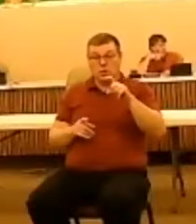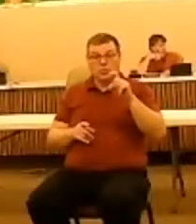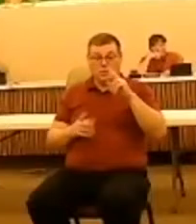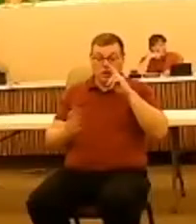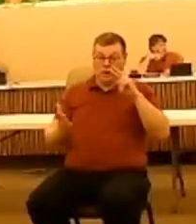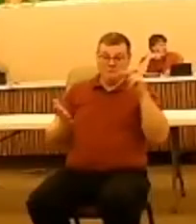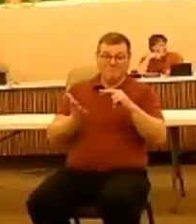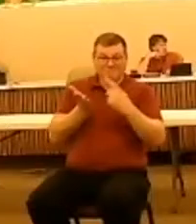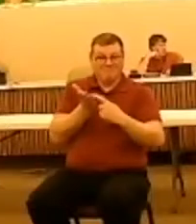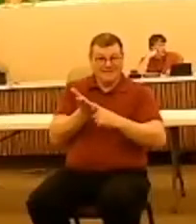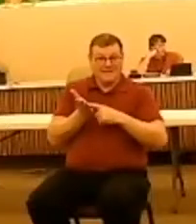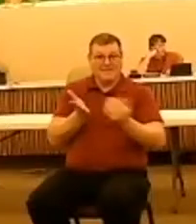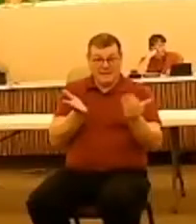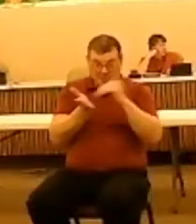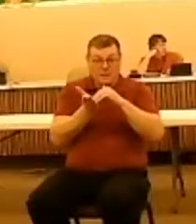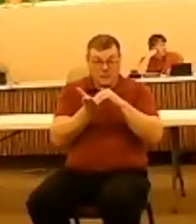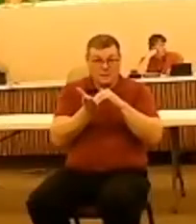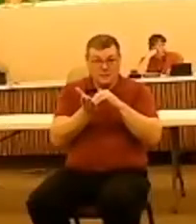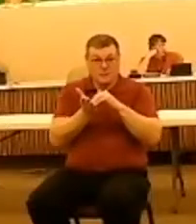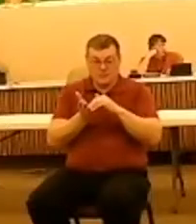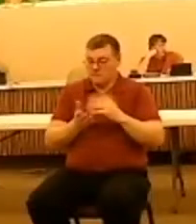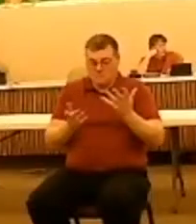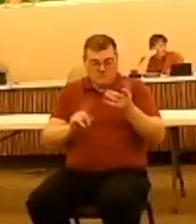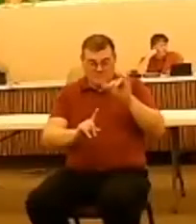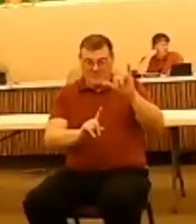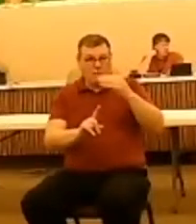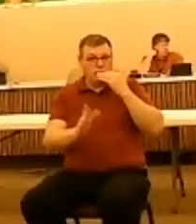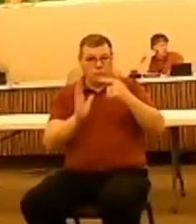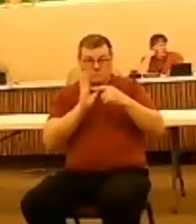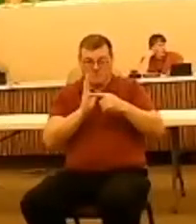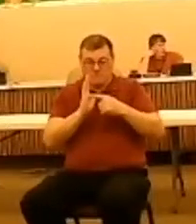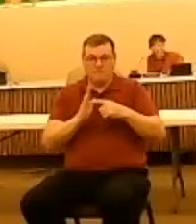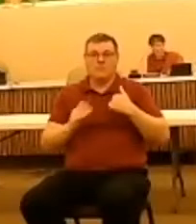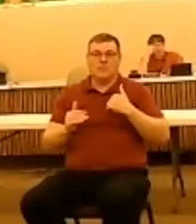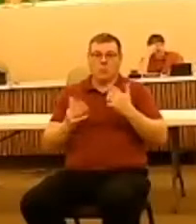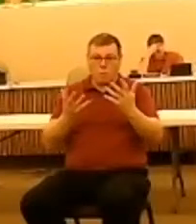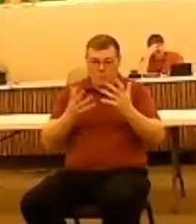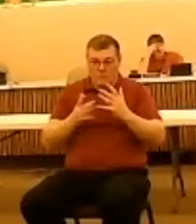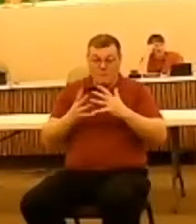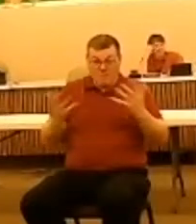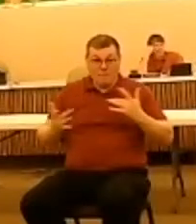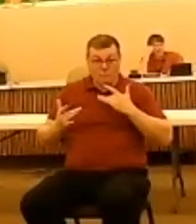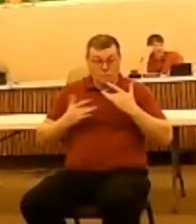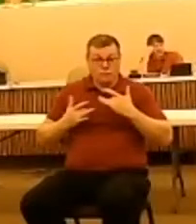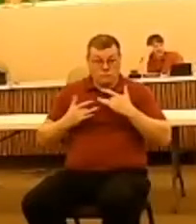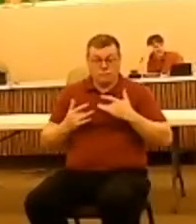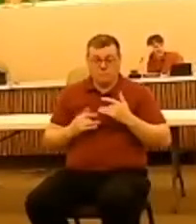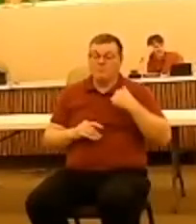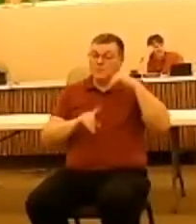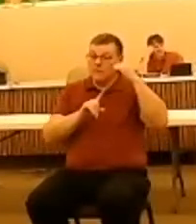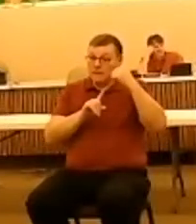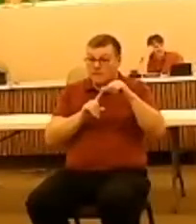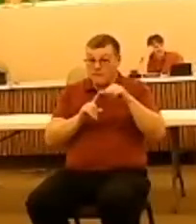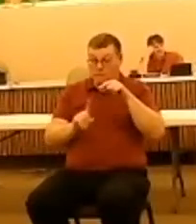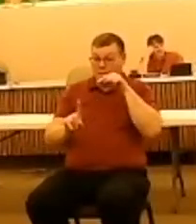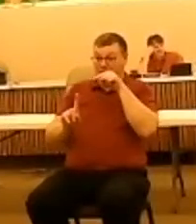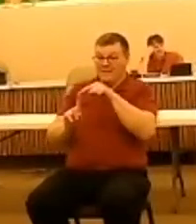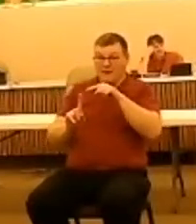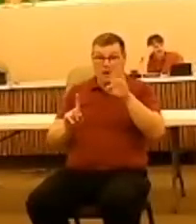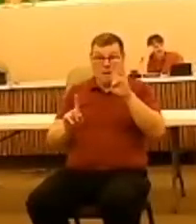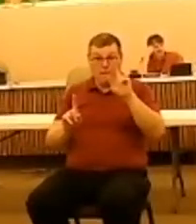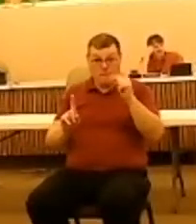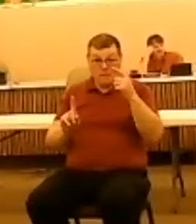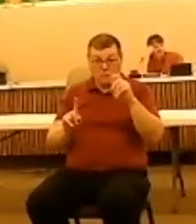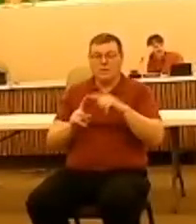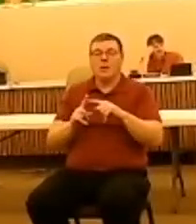That's- discussion. Yeah, I would start right there, because we went Right. into a lot of the concerns. I do remember the big issue was how